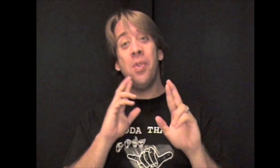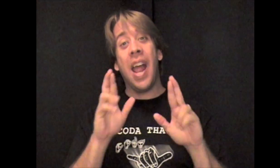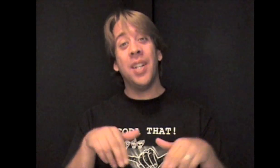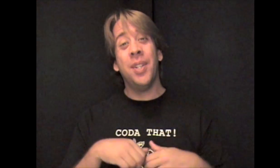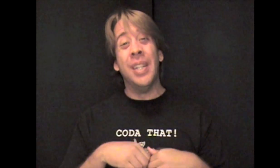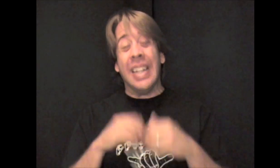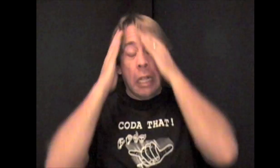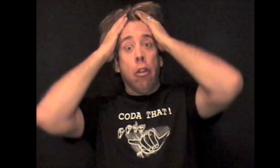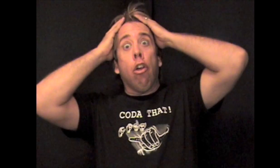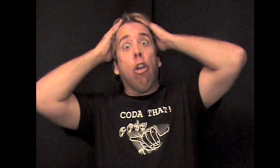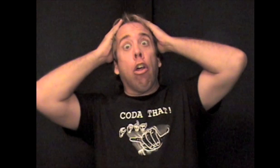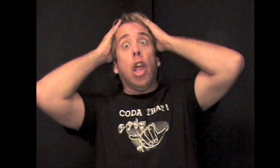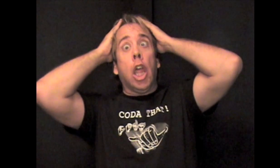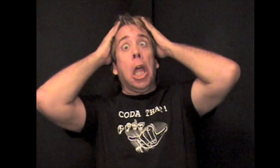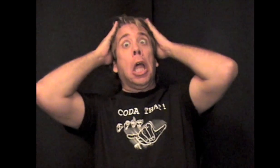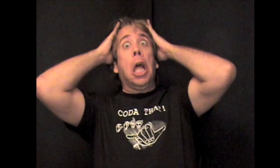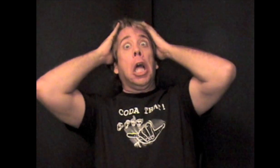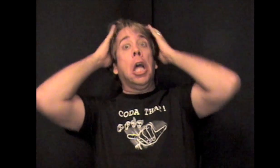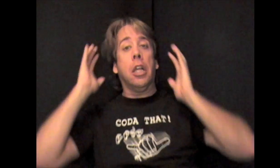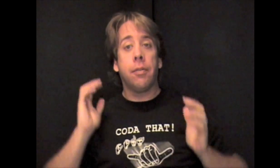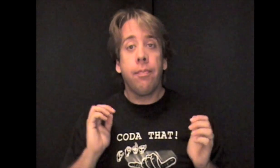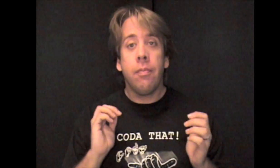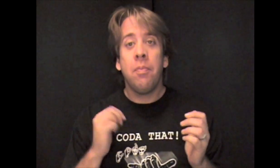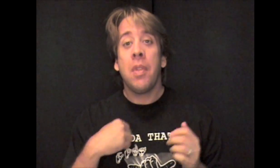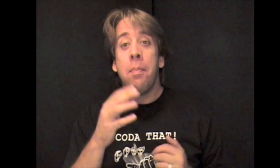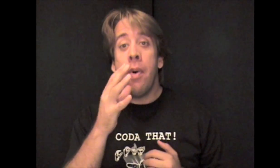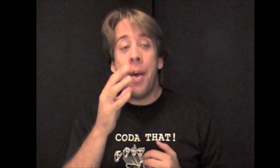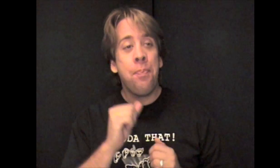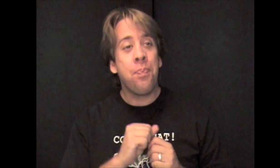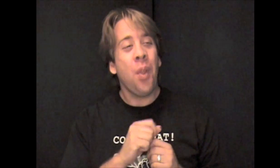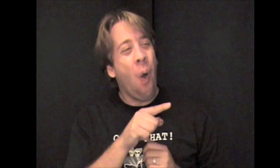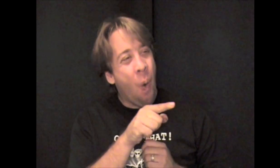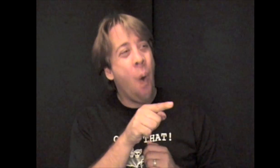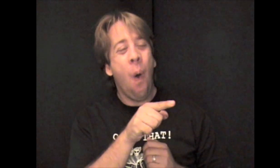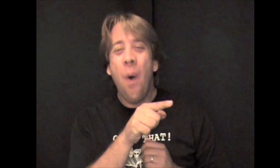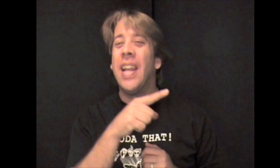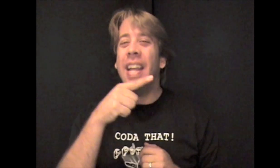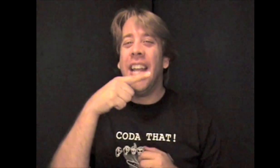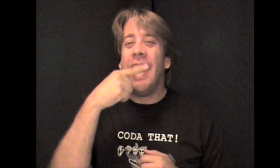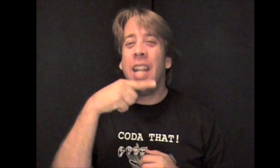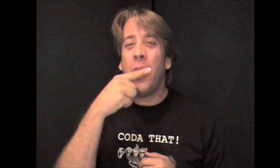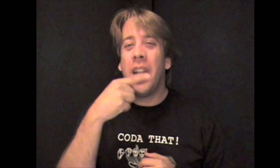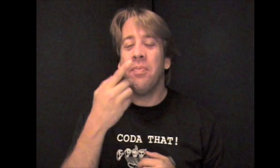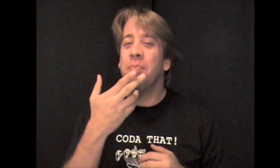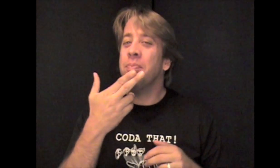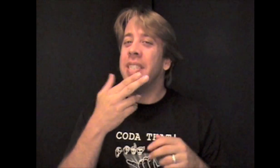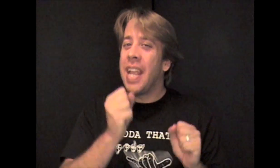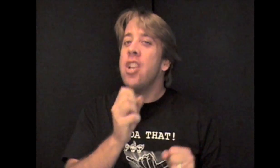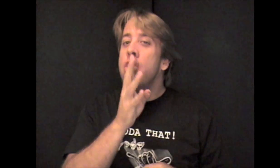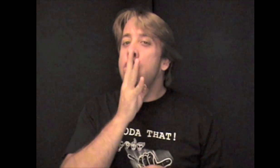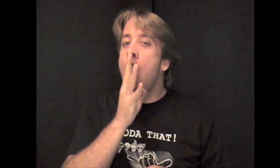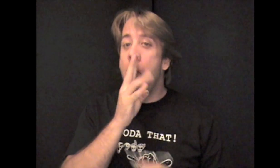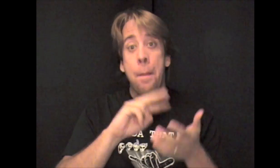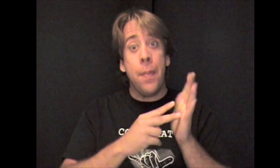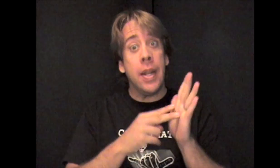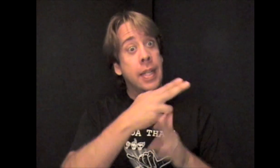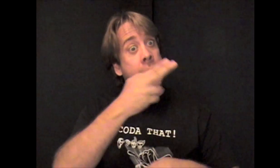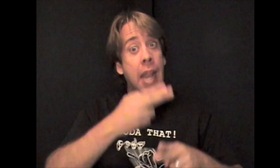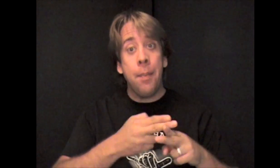mom screamed, and this was my reaction. And that's when my mom said, yep, he's hearing, he can talk, so